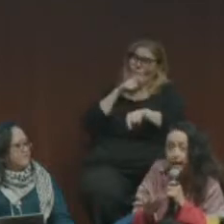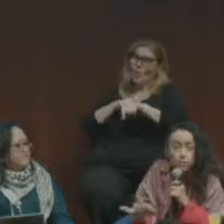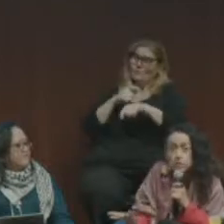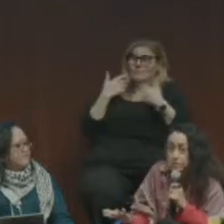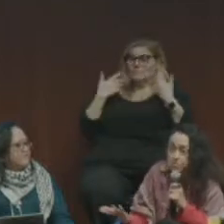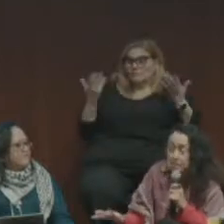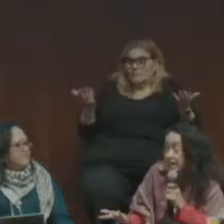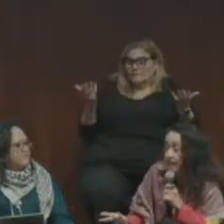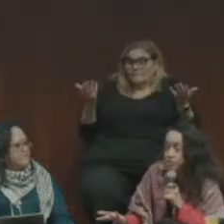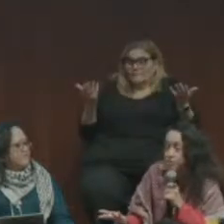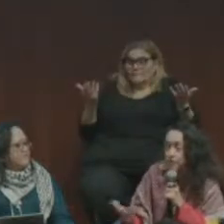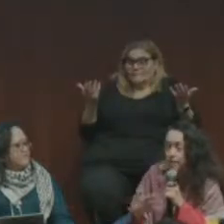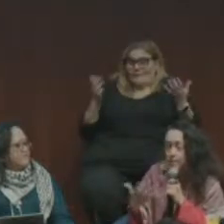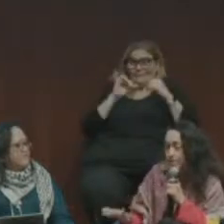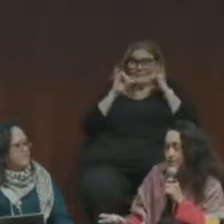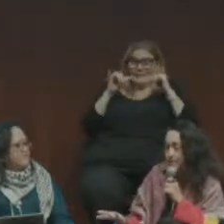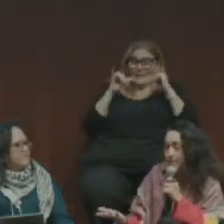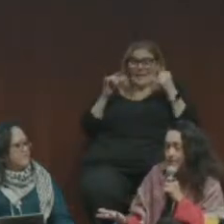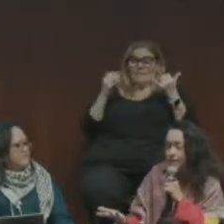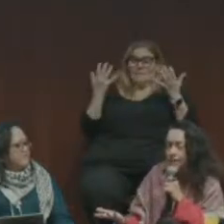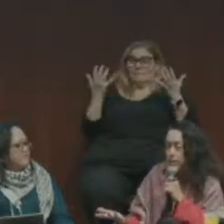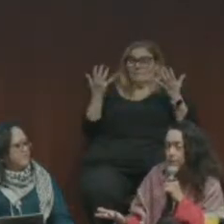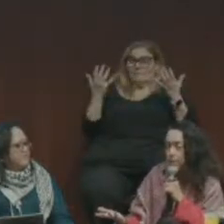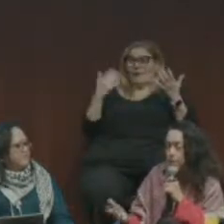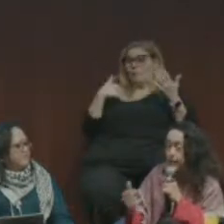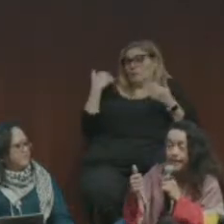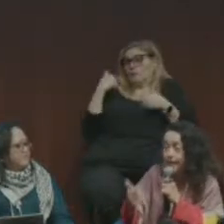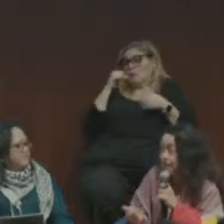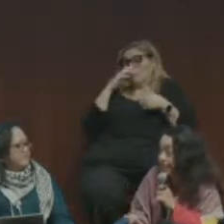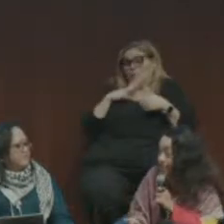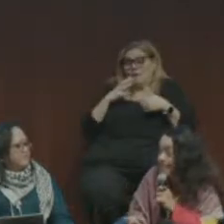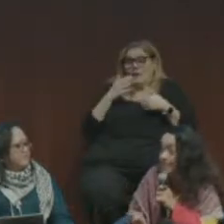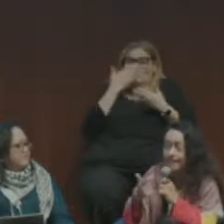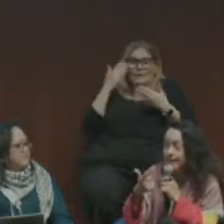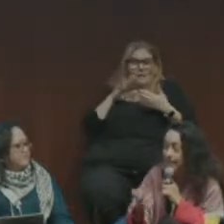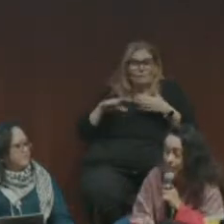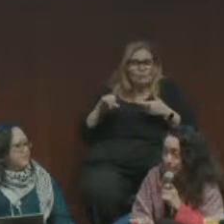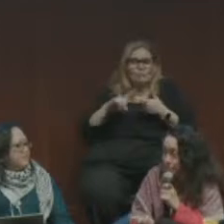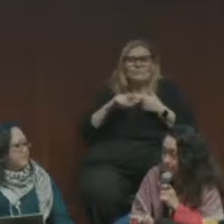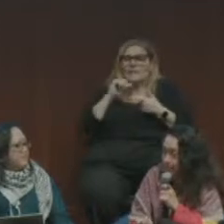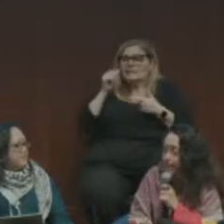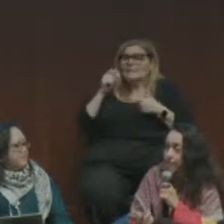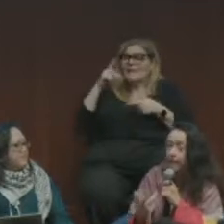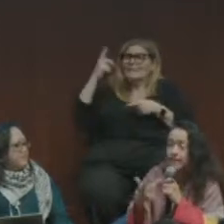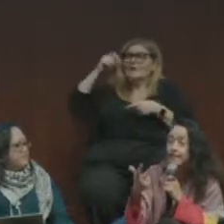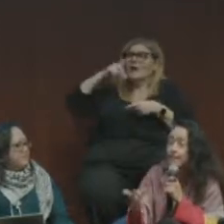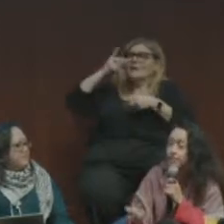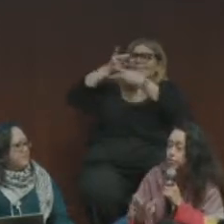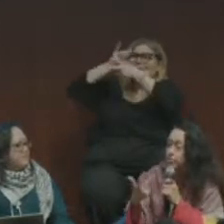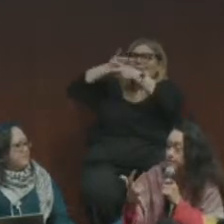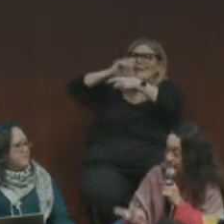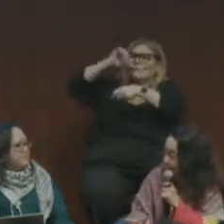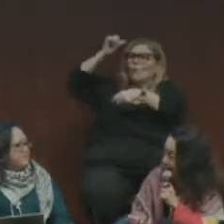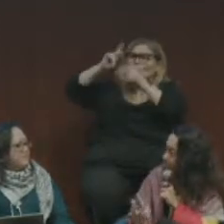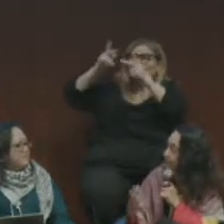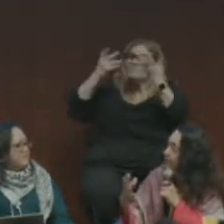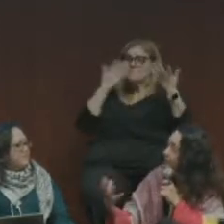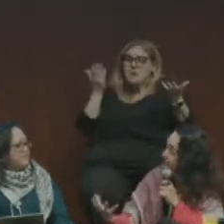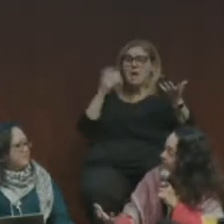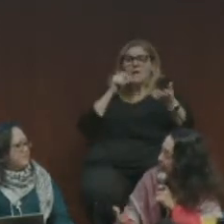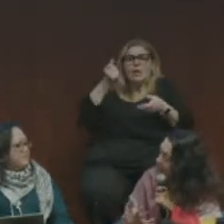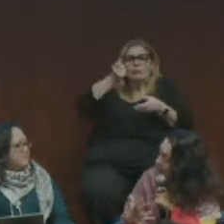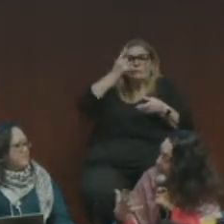because I was like that too. I might have been a young woman, but I didn't have kids, I didn't have elders to take care of, I didn't